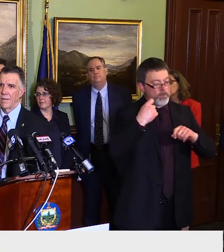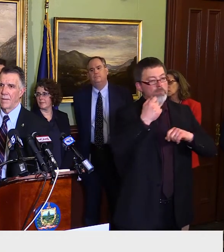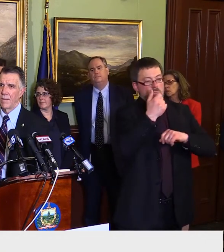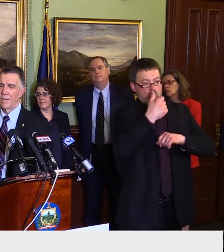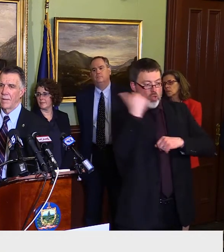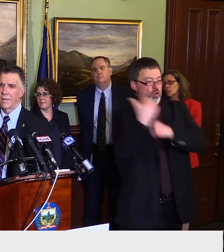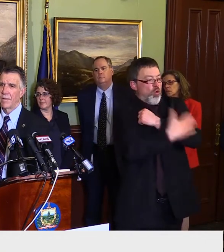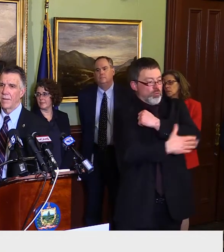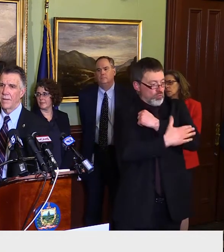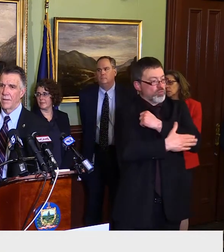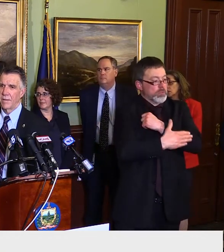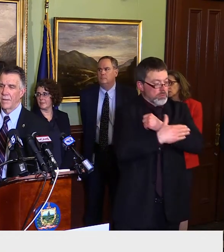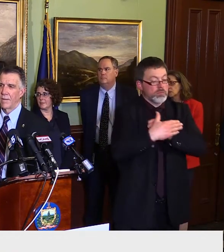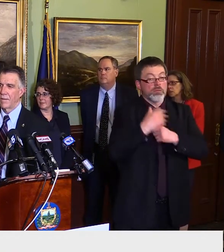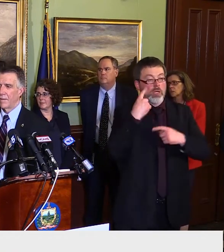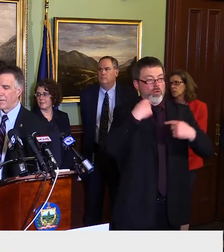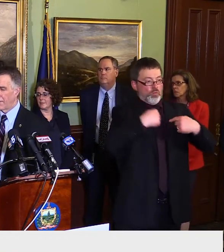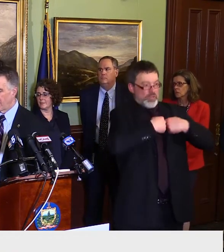on the president's